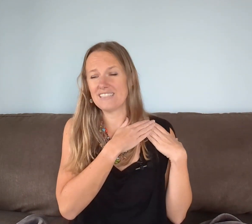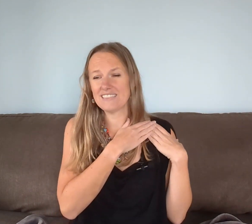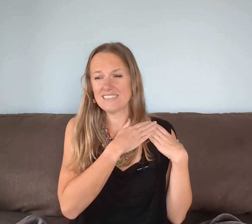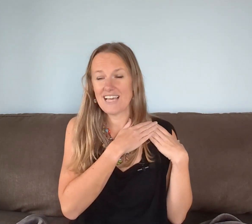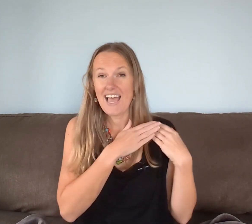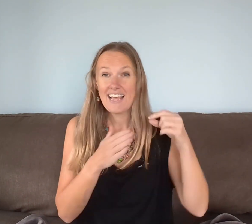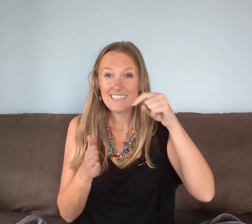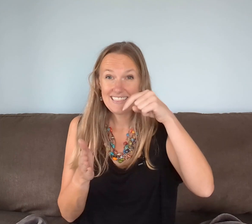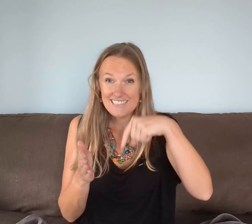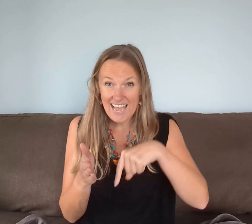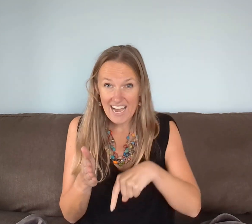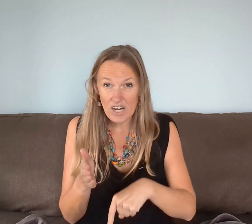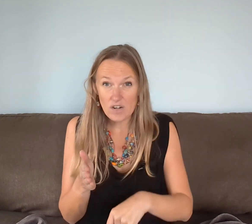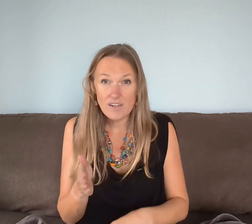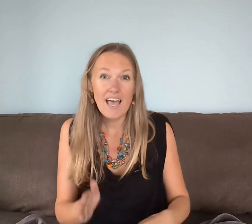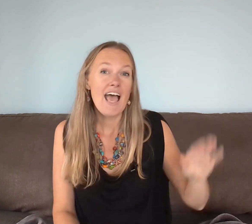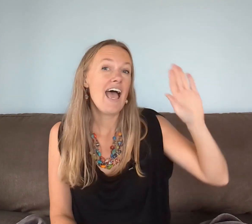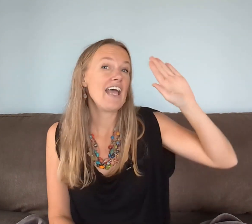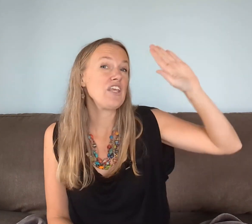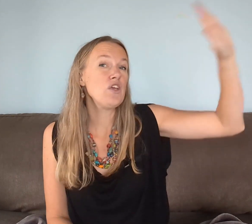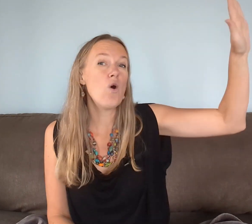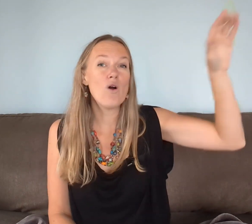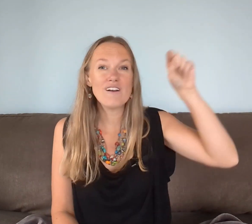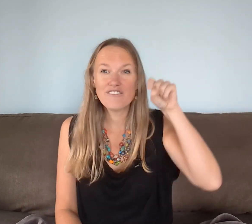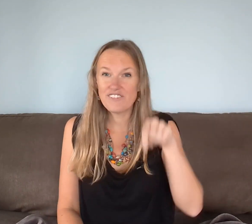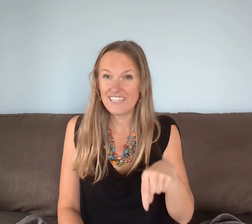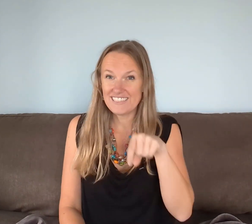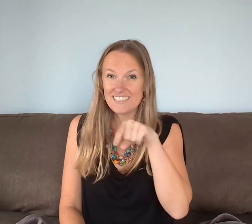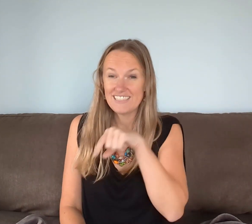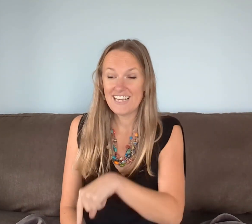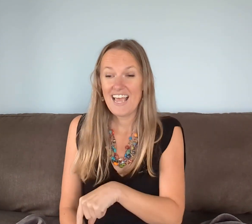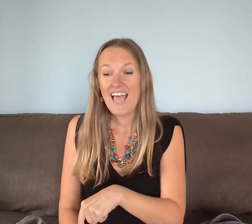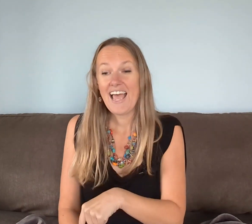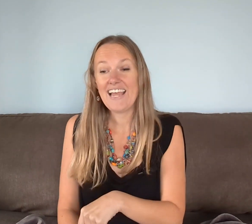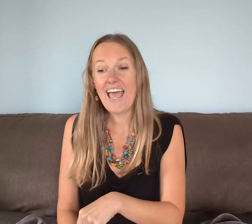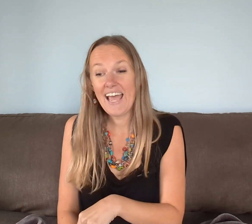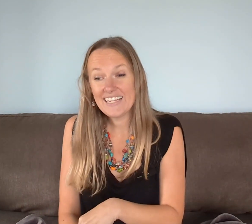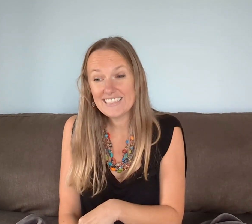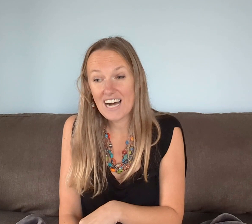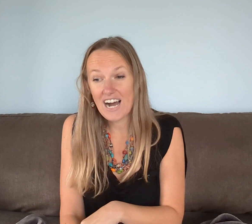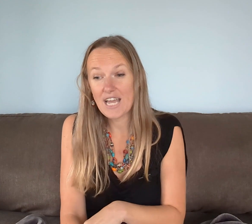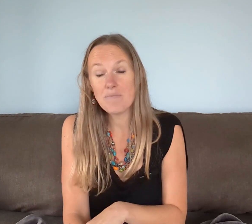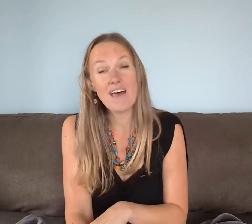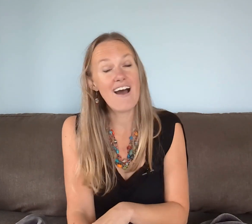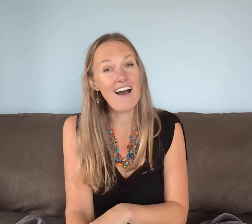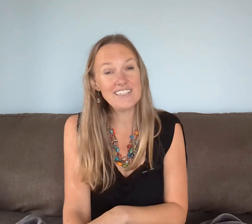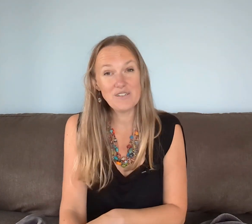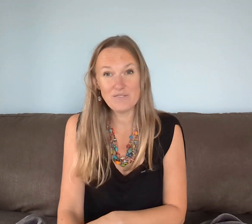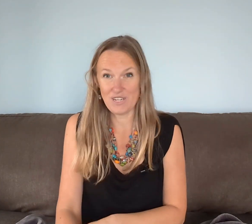burdens down at your feet. And any time that I don't